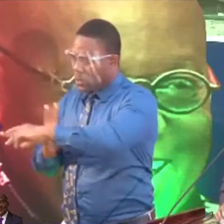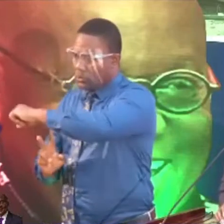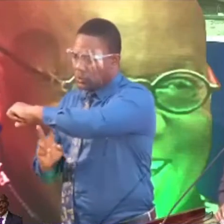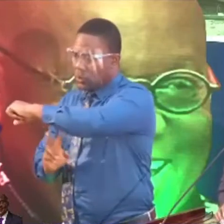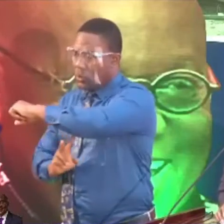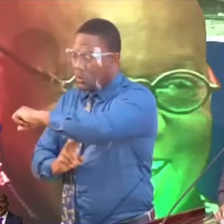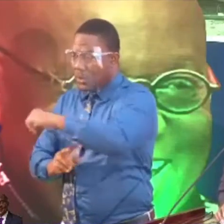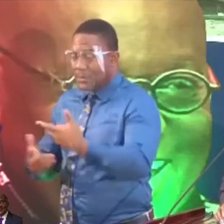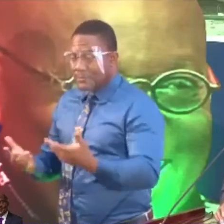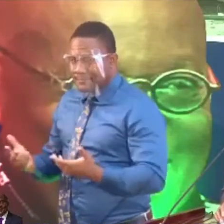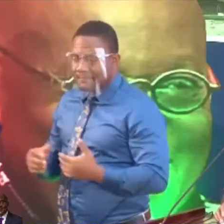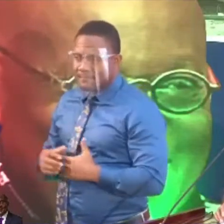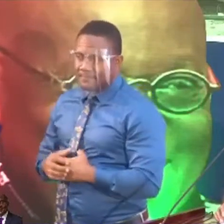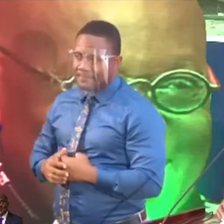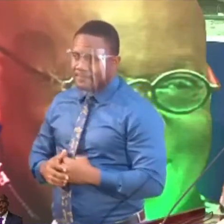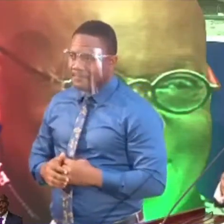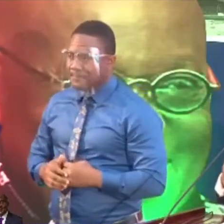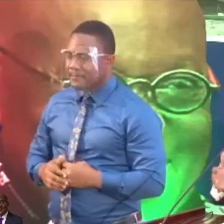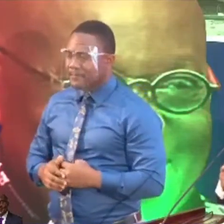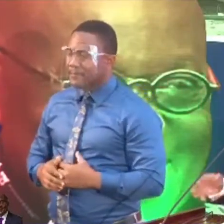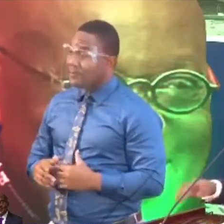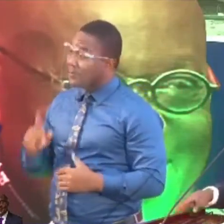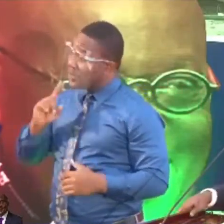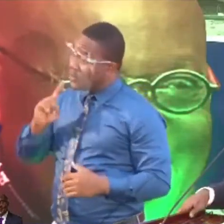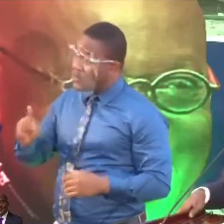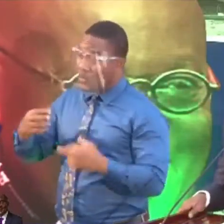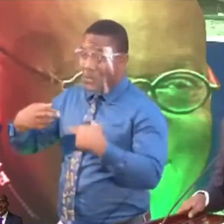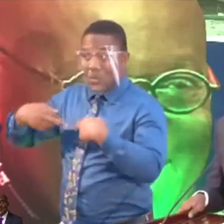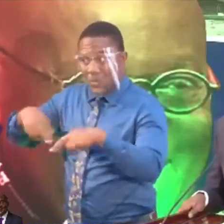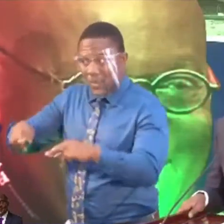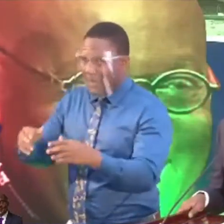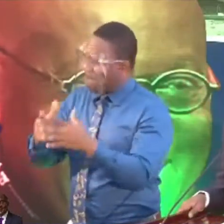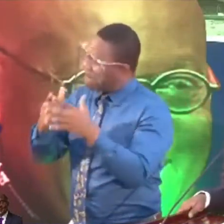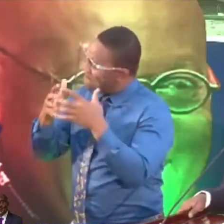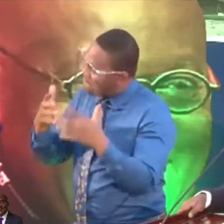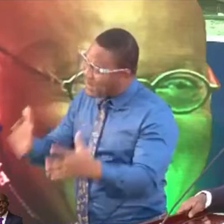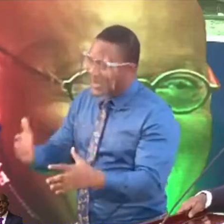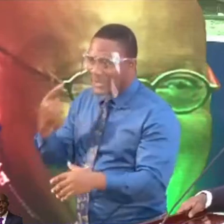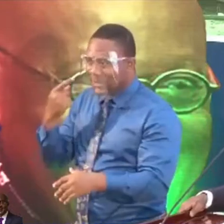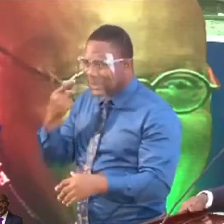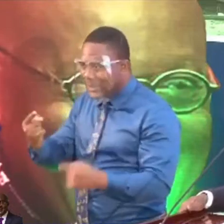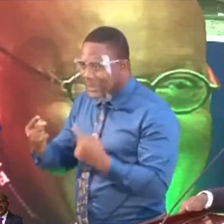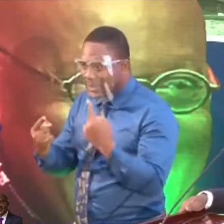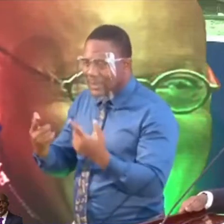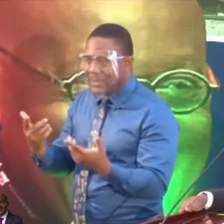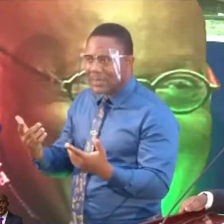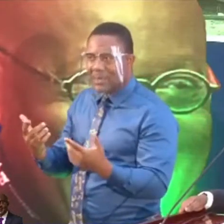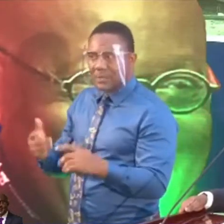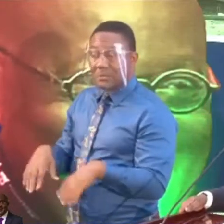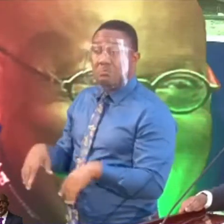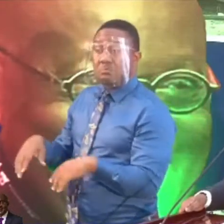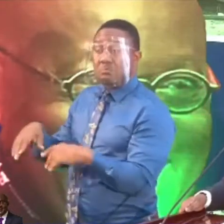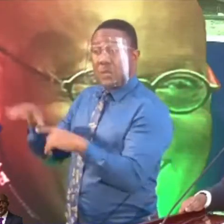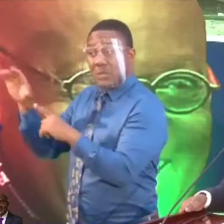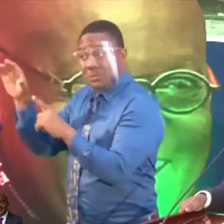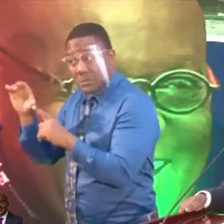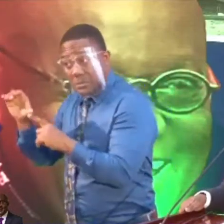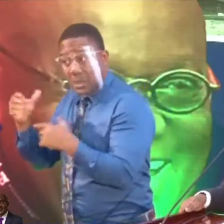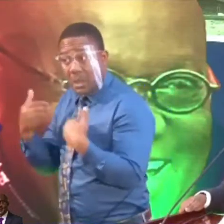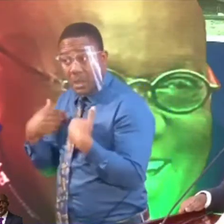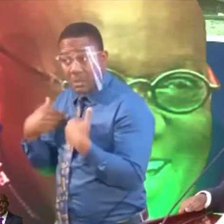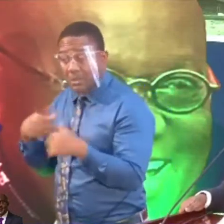there's been a lot of road construction taking place across the country. In the urban areas, we've